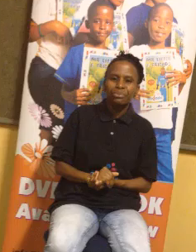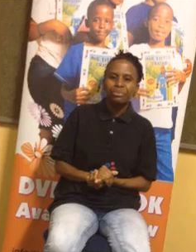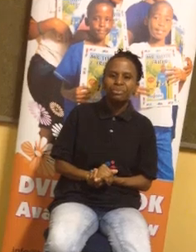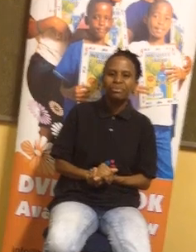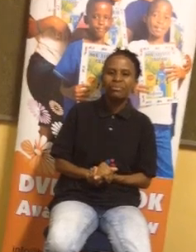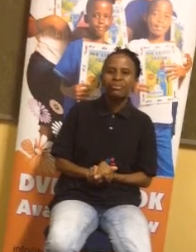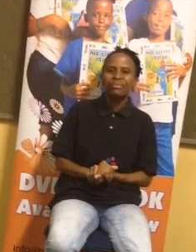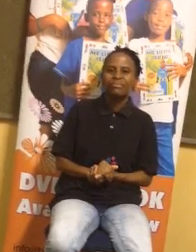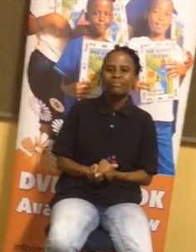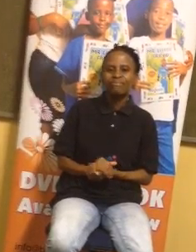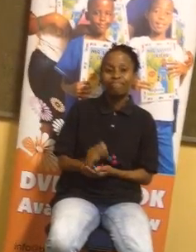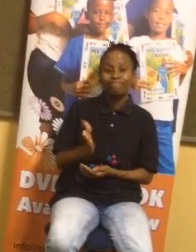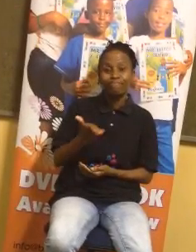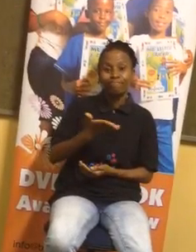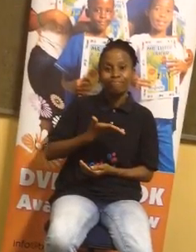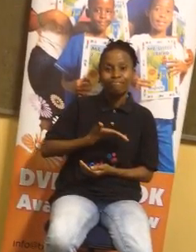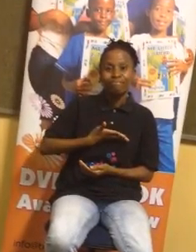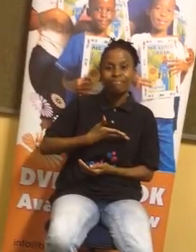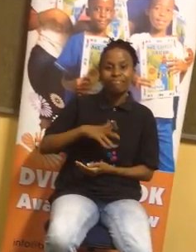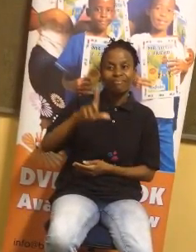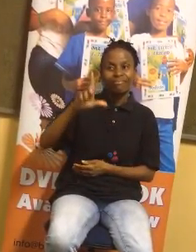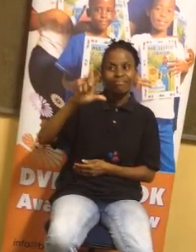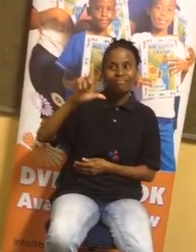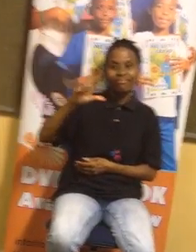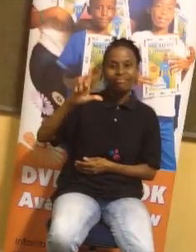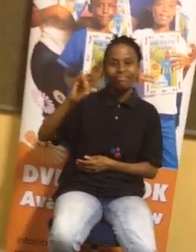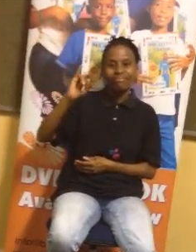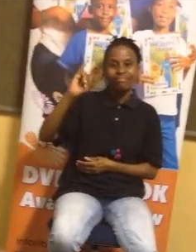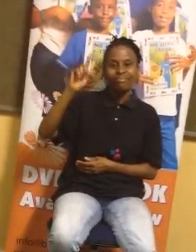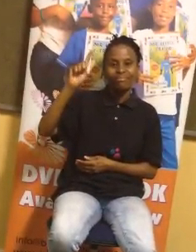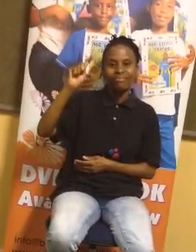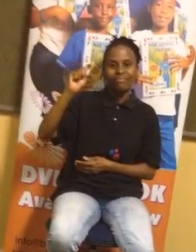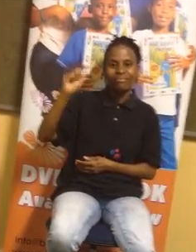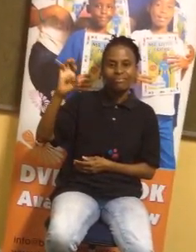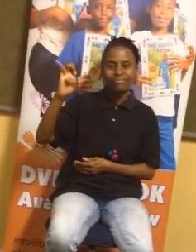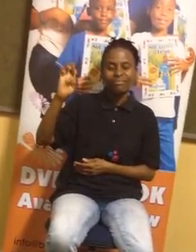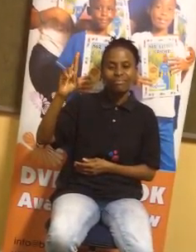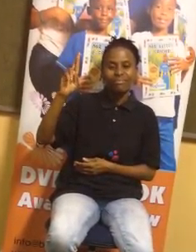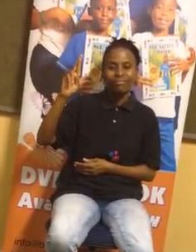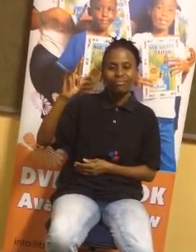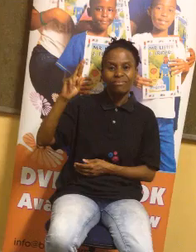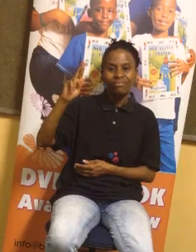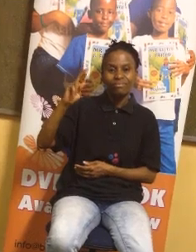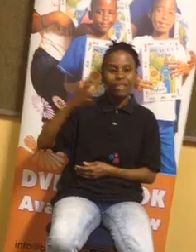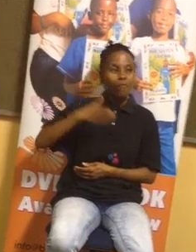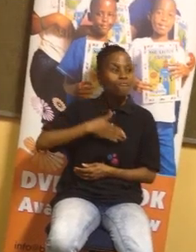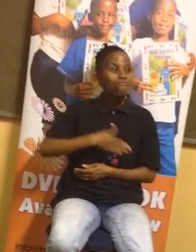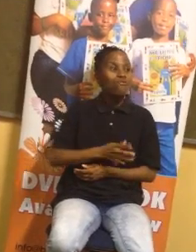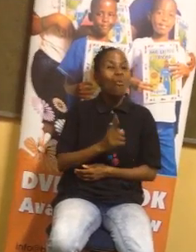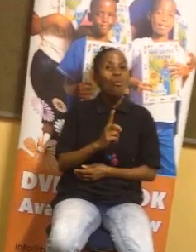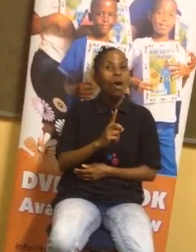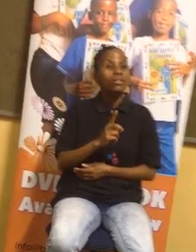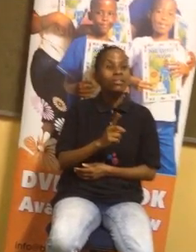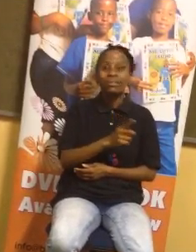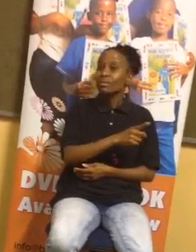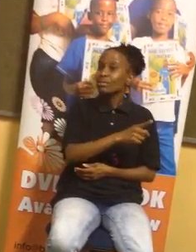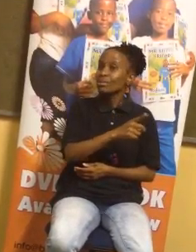Mr. Litter wants you to help our environment by keeping litter out of our water sources.